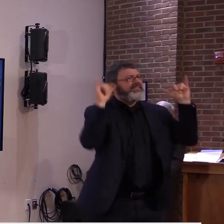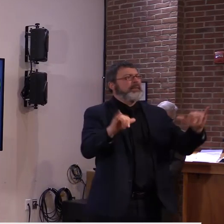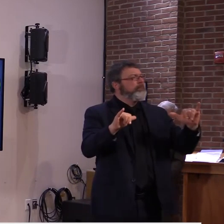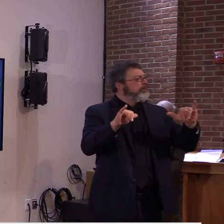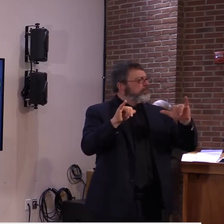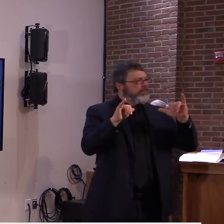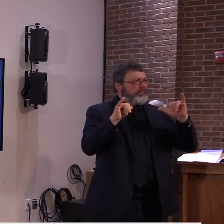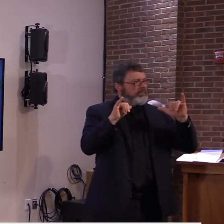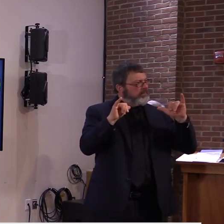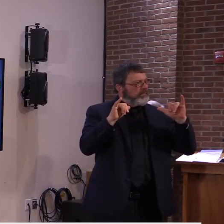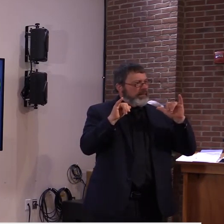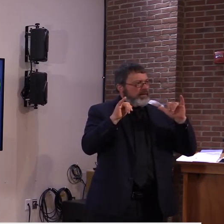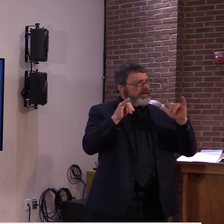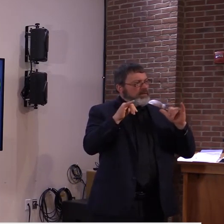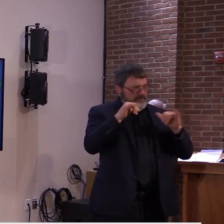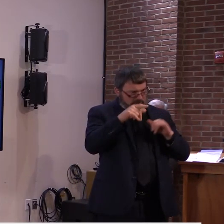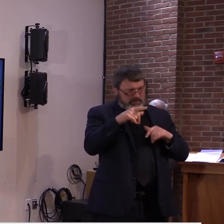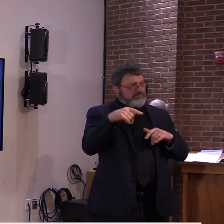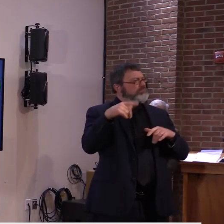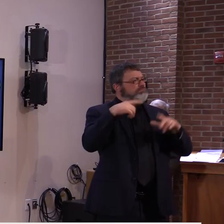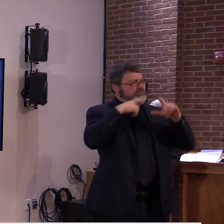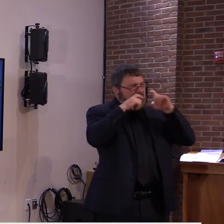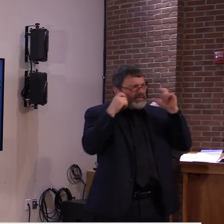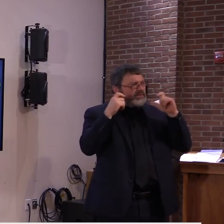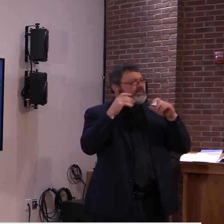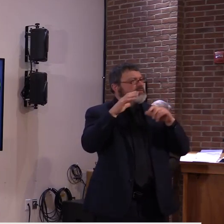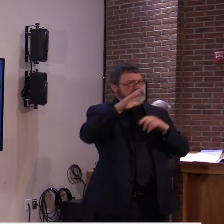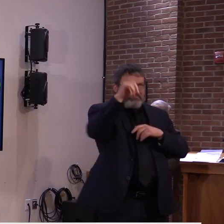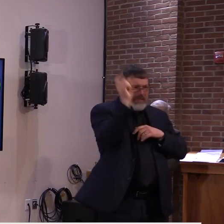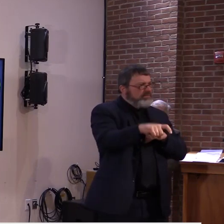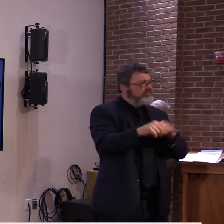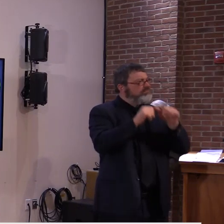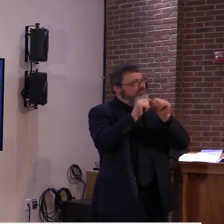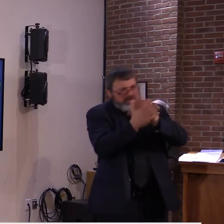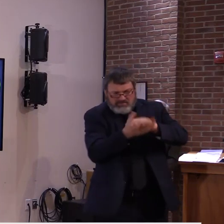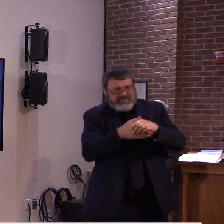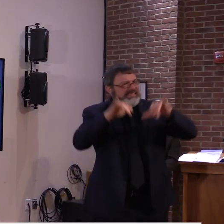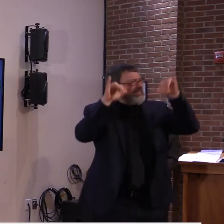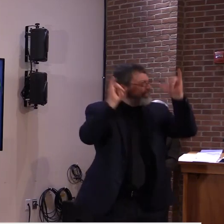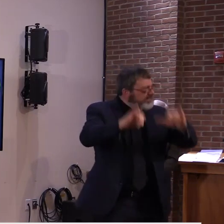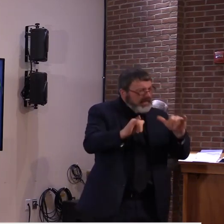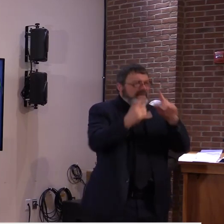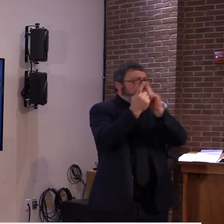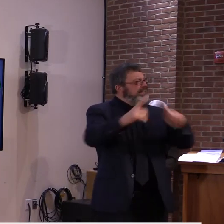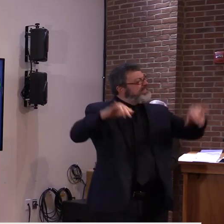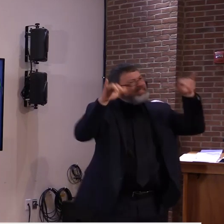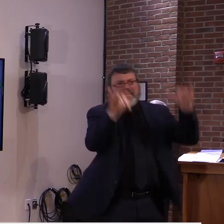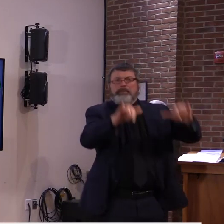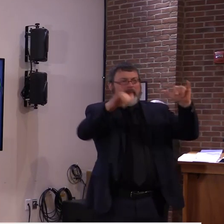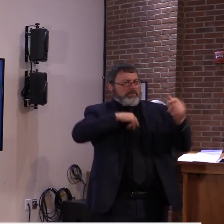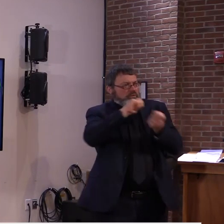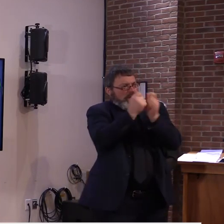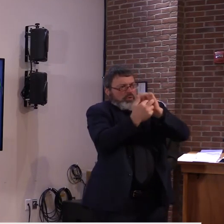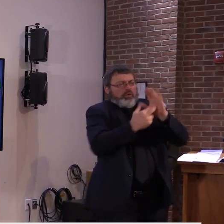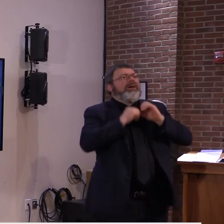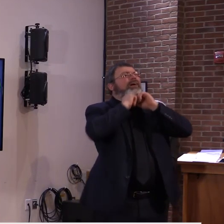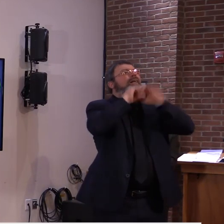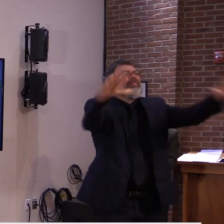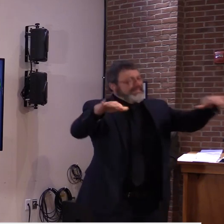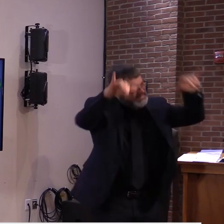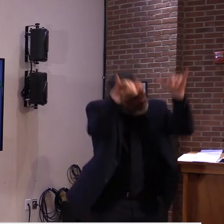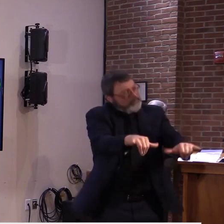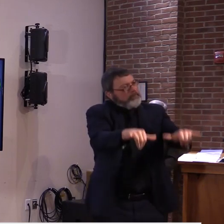that from the day one the vaccine arrives in the state, we are all still on the parallel paths of increasing the number of